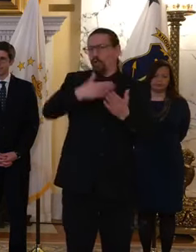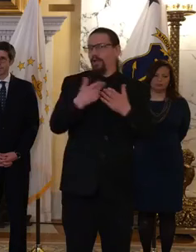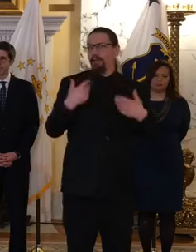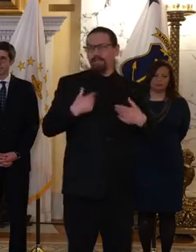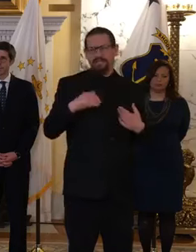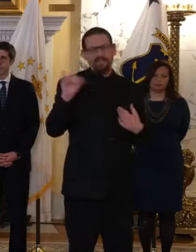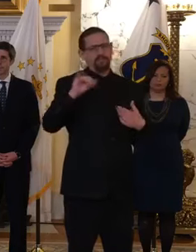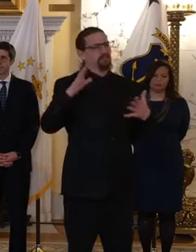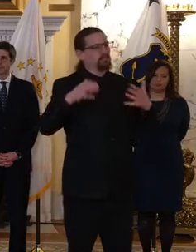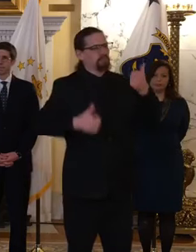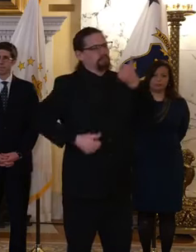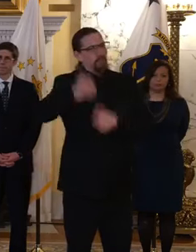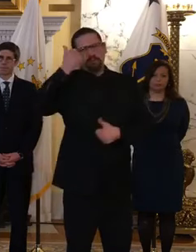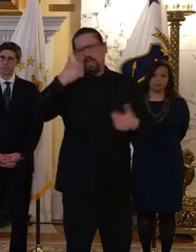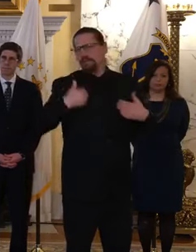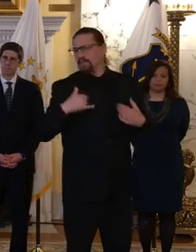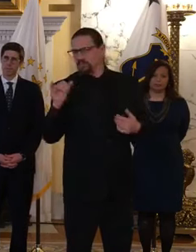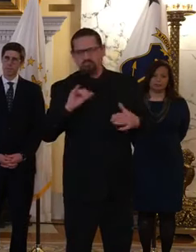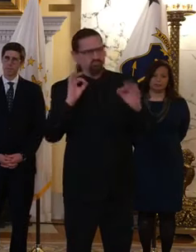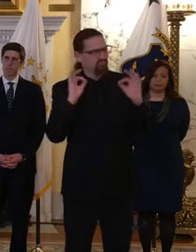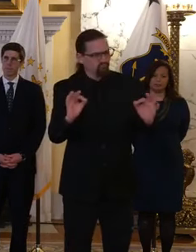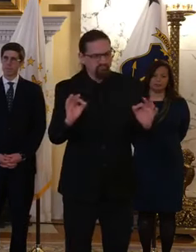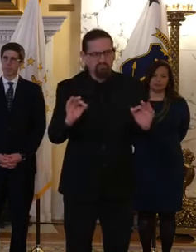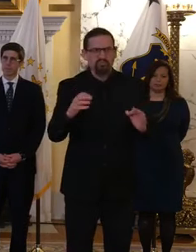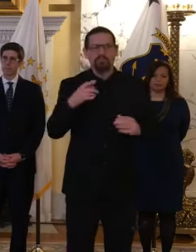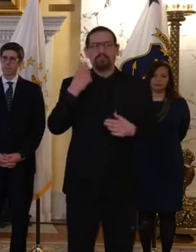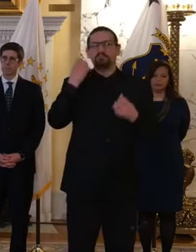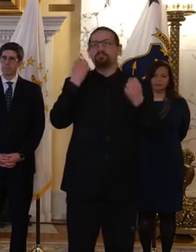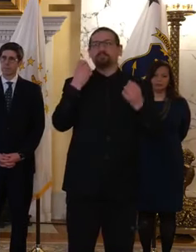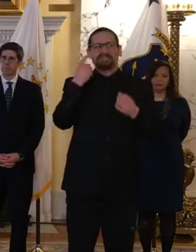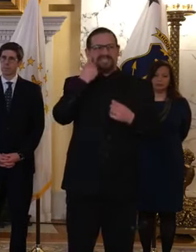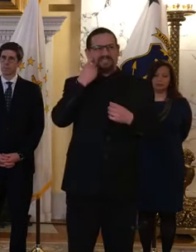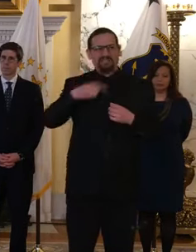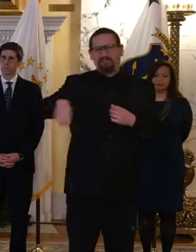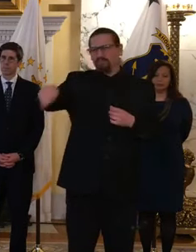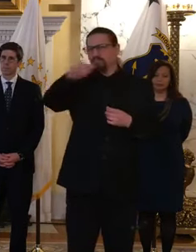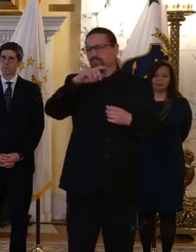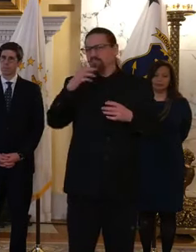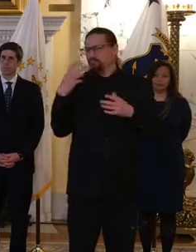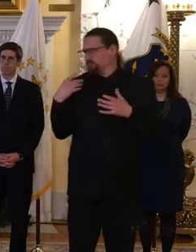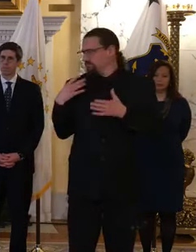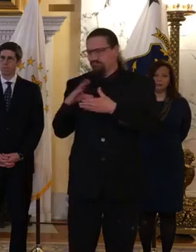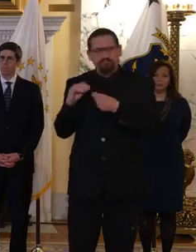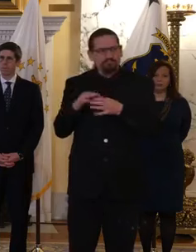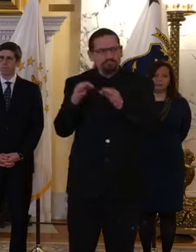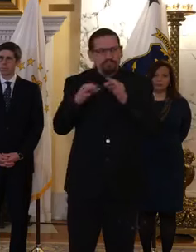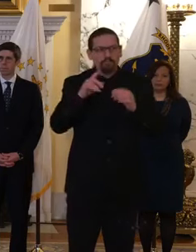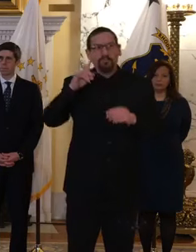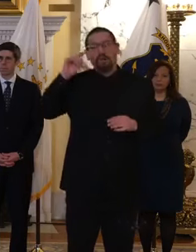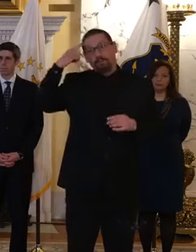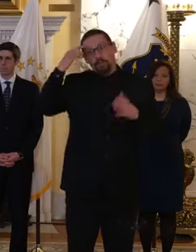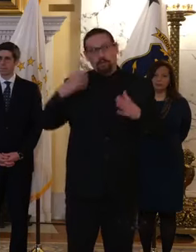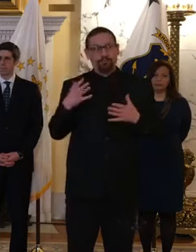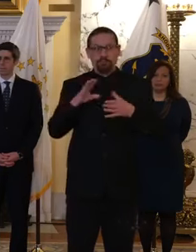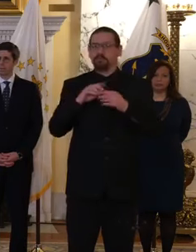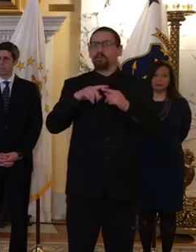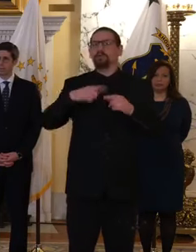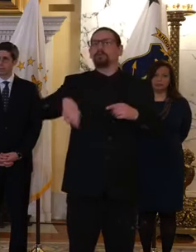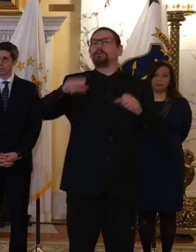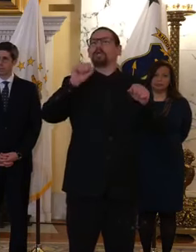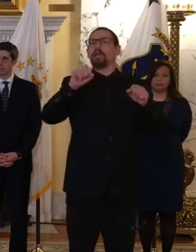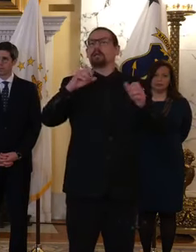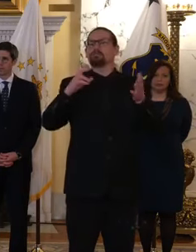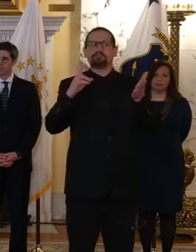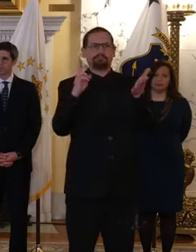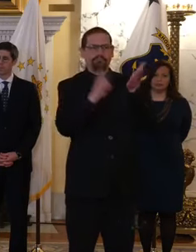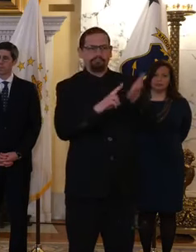work of the folks that I just mentioned and the governor, will have access to the care they need, both at urgent care